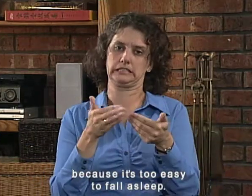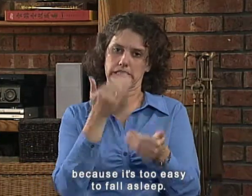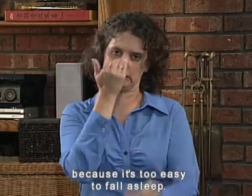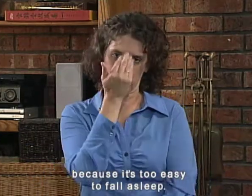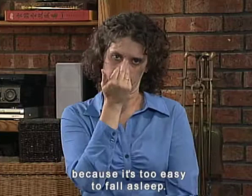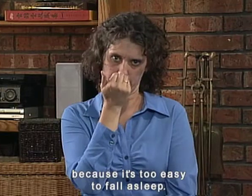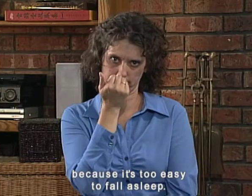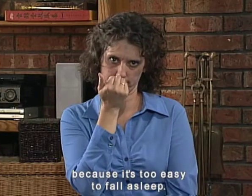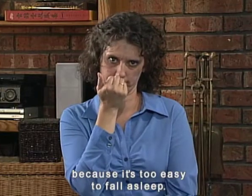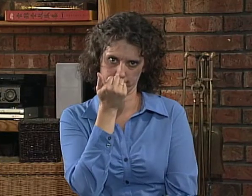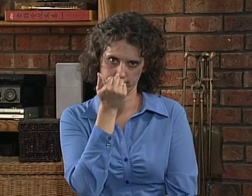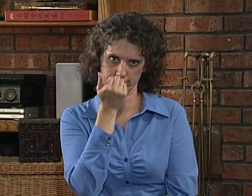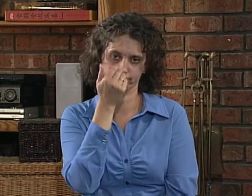fall asleep.